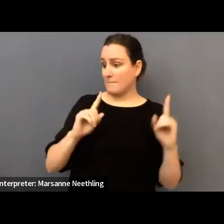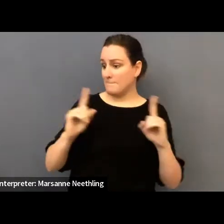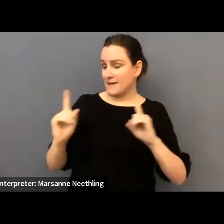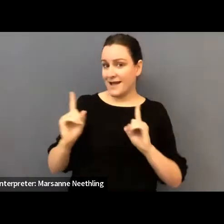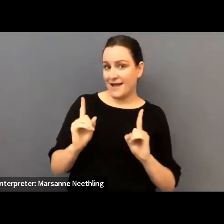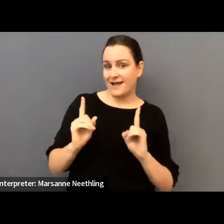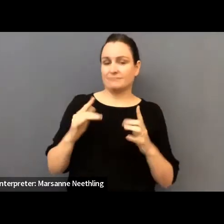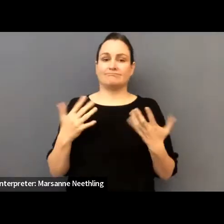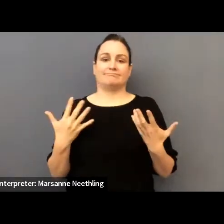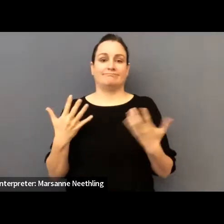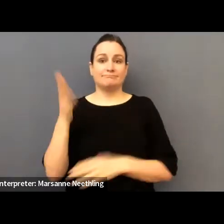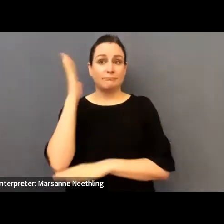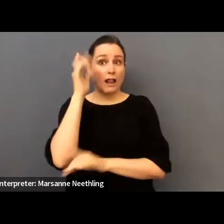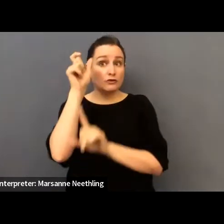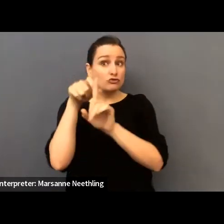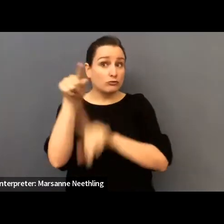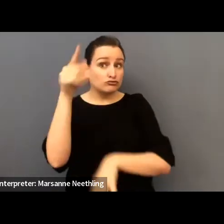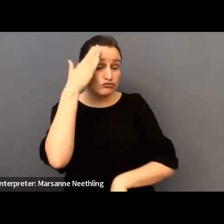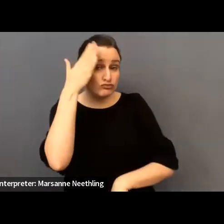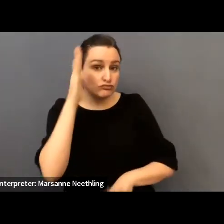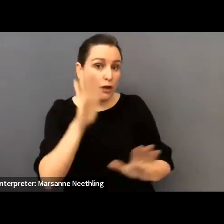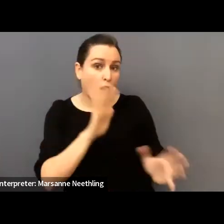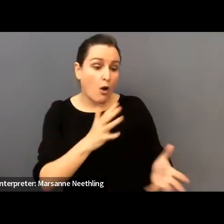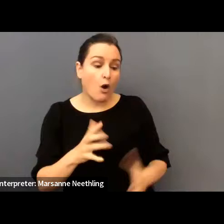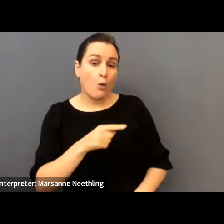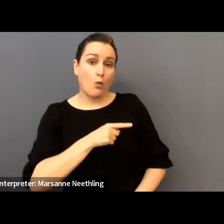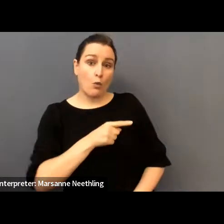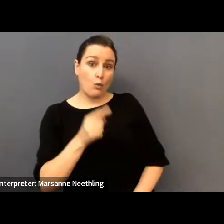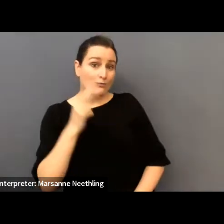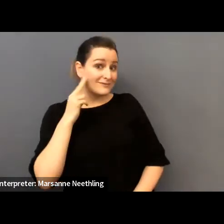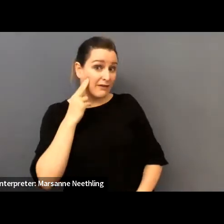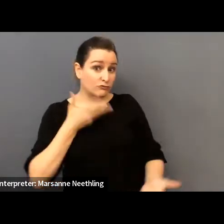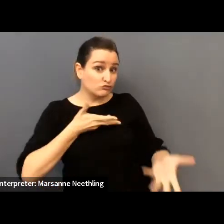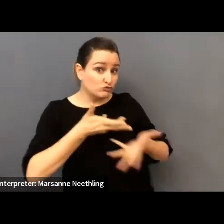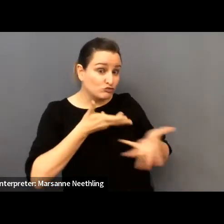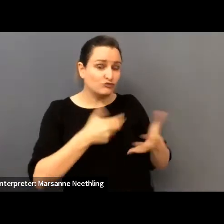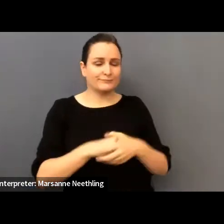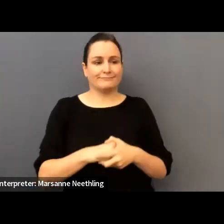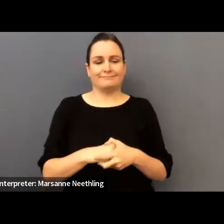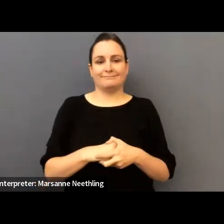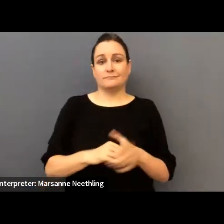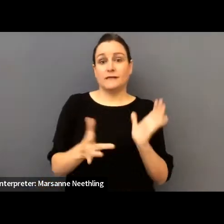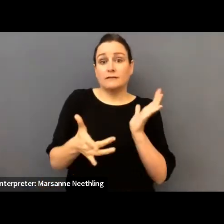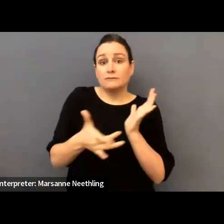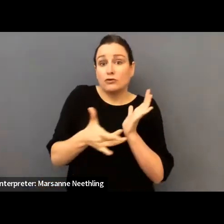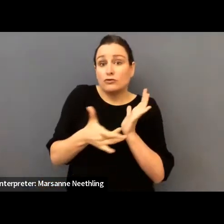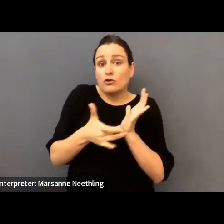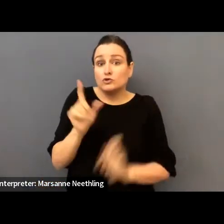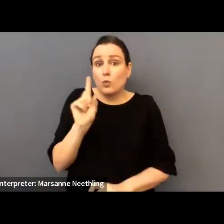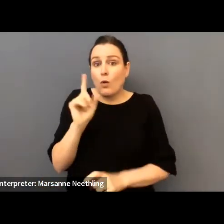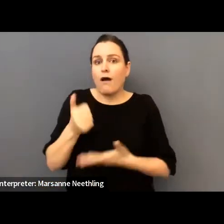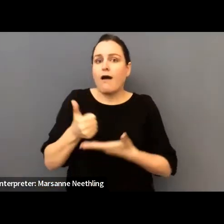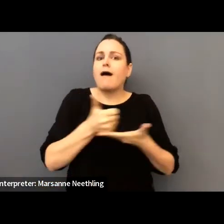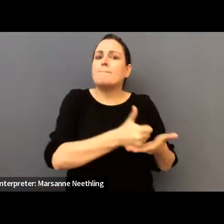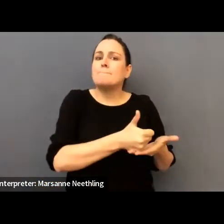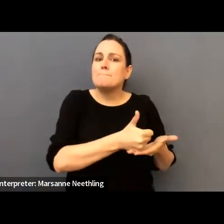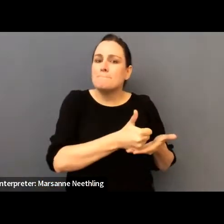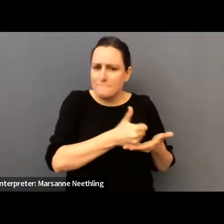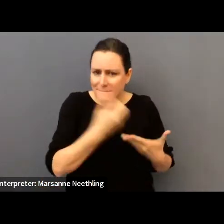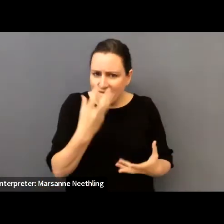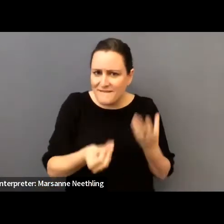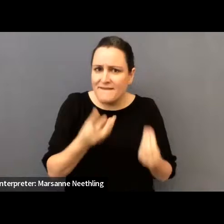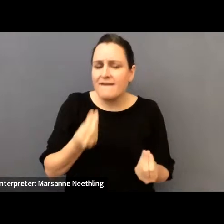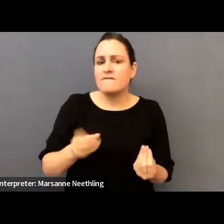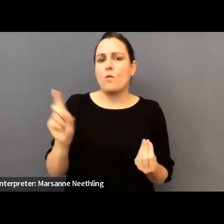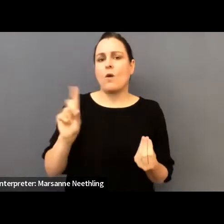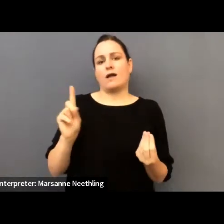lecturers being aware of sign language users, assistive technologies that can help with their specific needs.